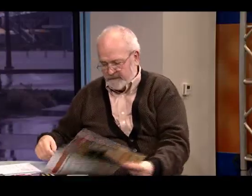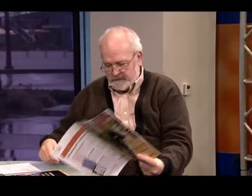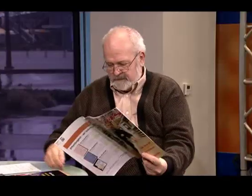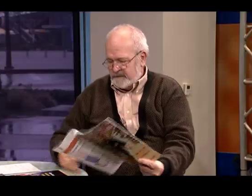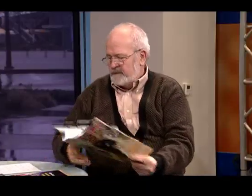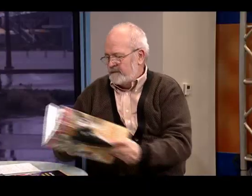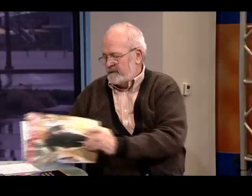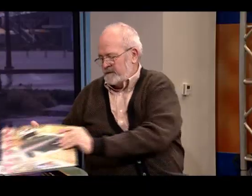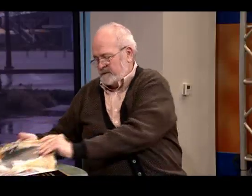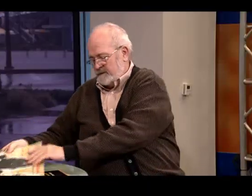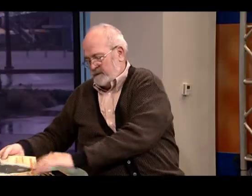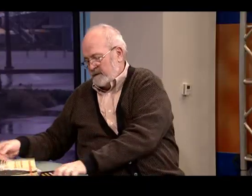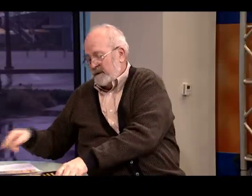those.